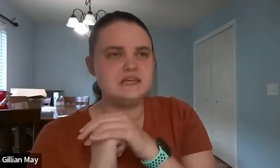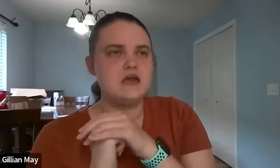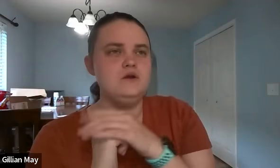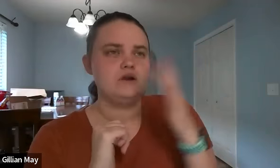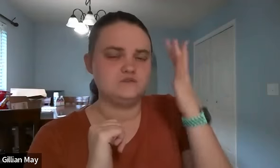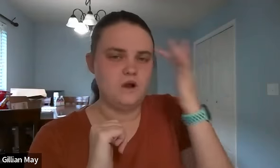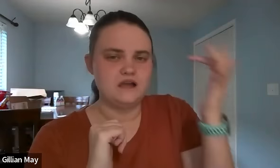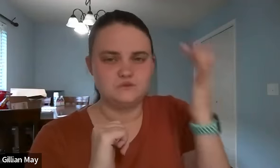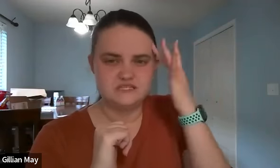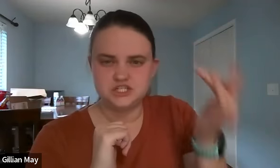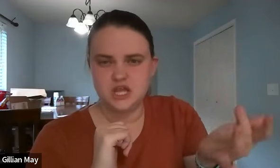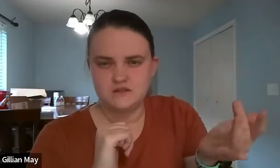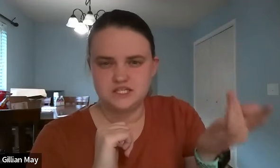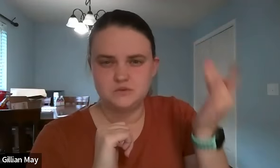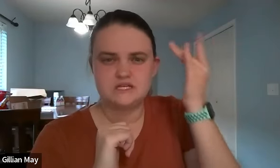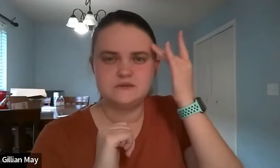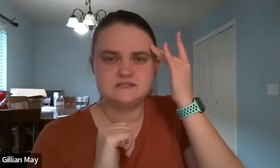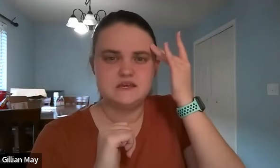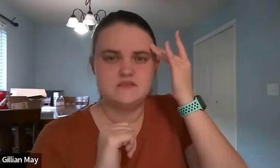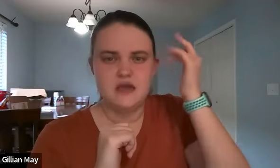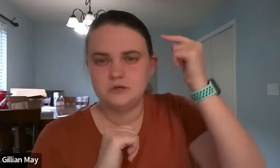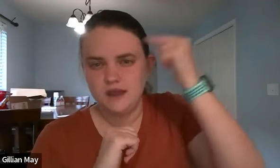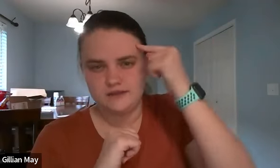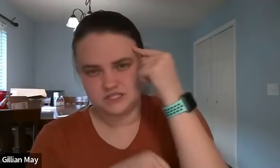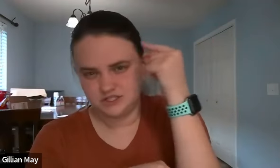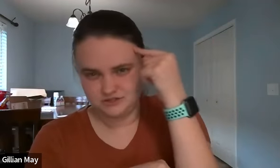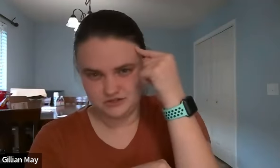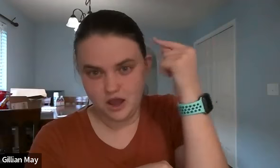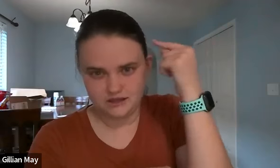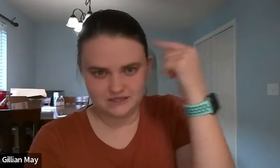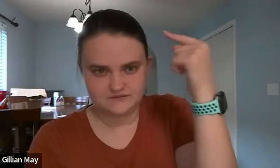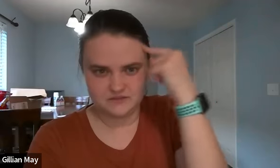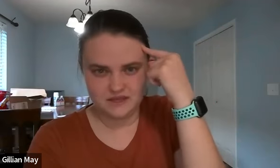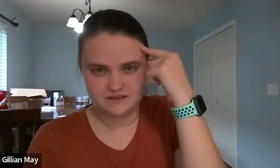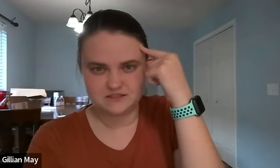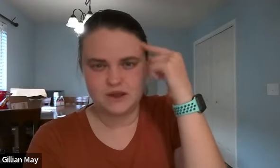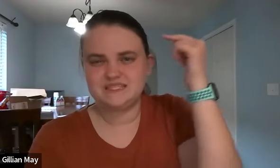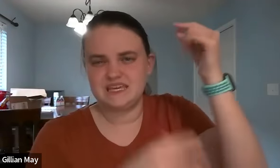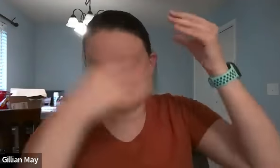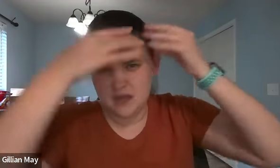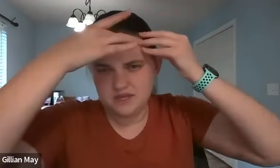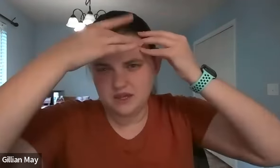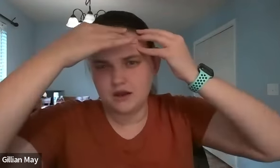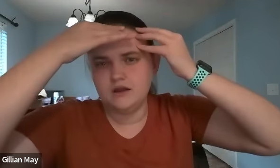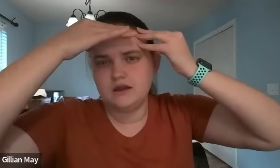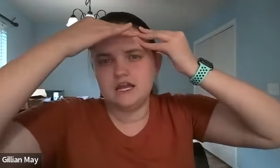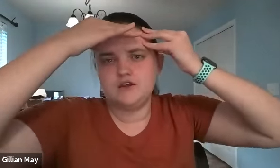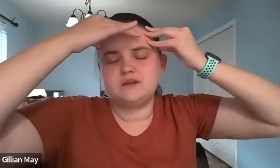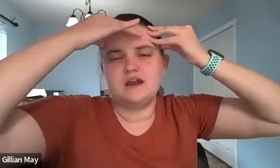that because why is always such a challenging one is because that one you have to actually use your noggin. You have to think. So I always think it's up here and you have to kind of